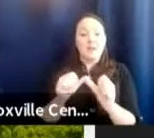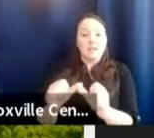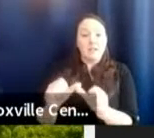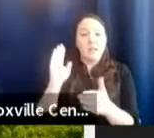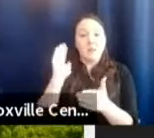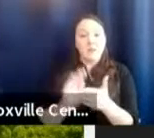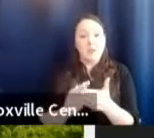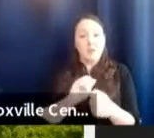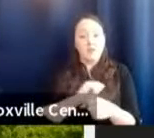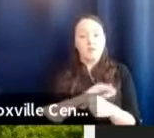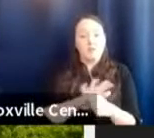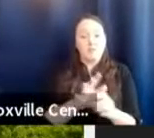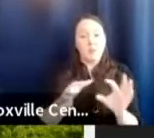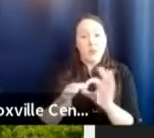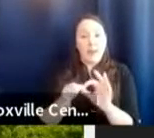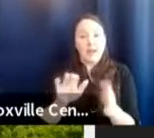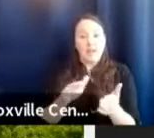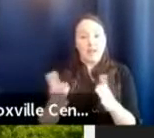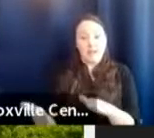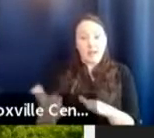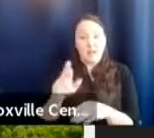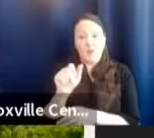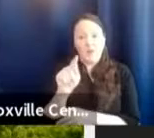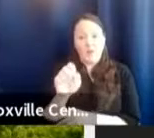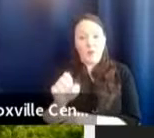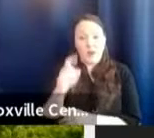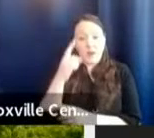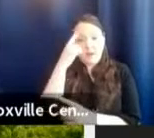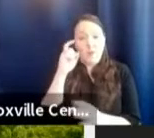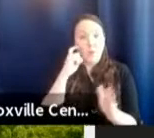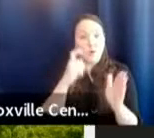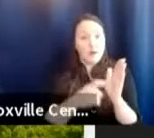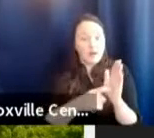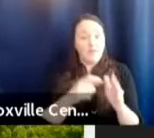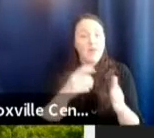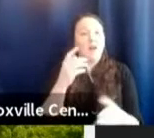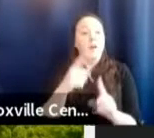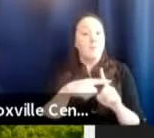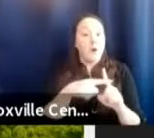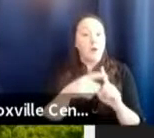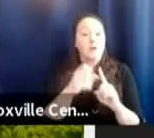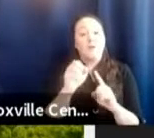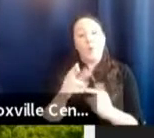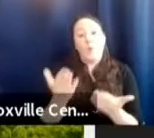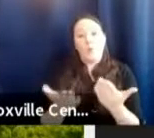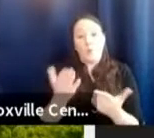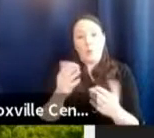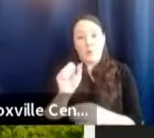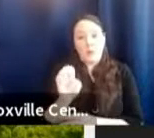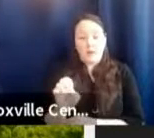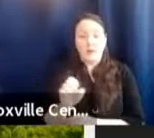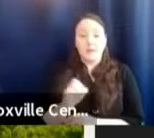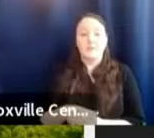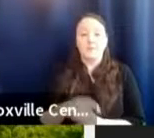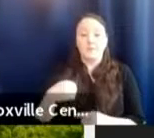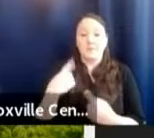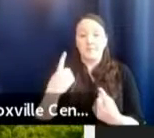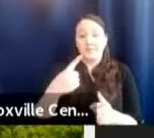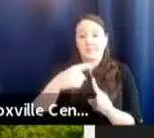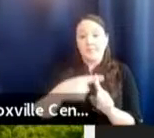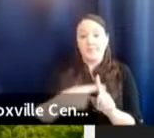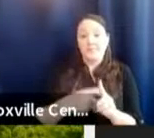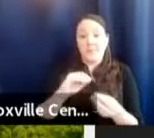decreased COVID-19 related death rate for identified positive or probable cases. Over the past month, the number of deaths